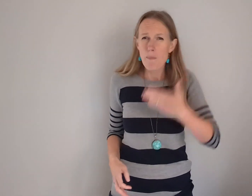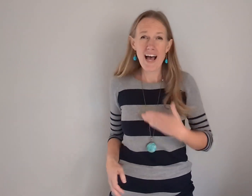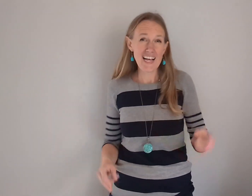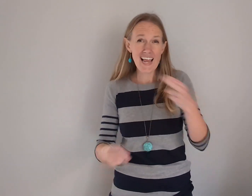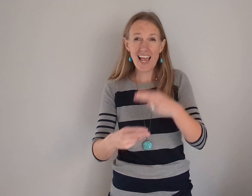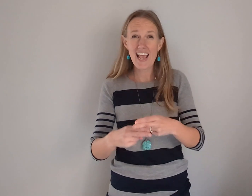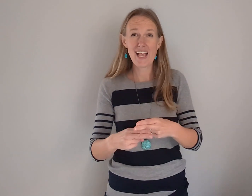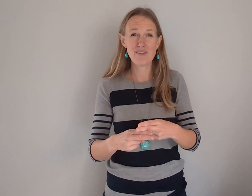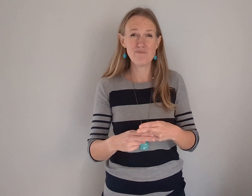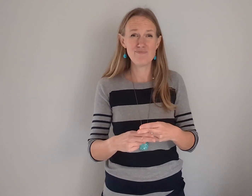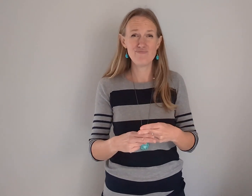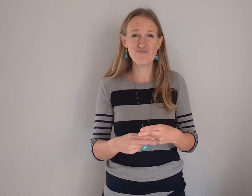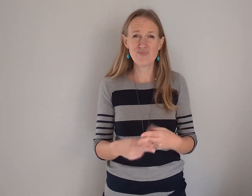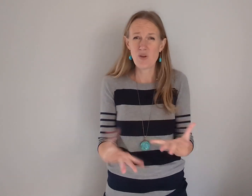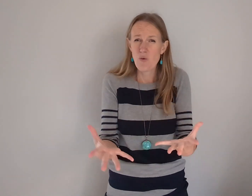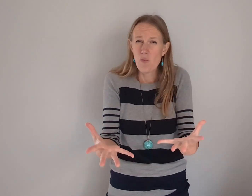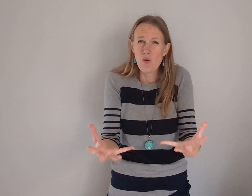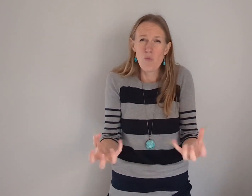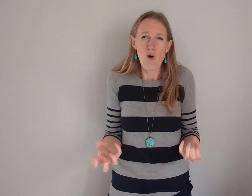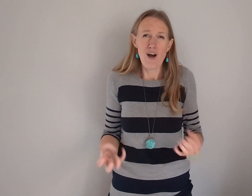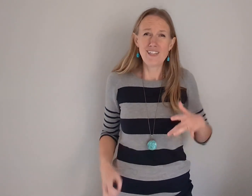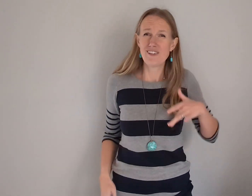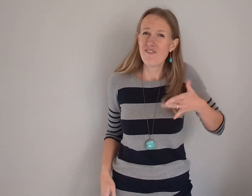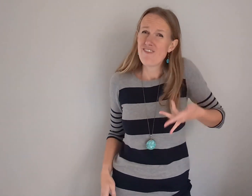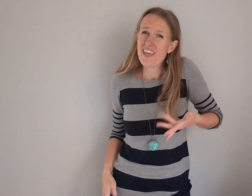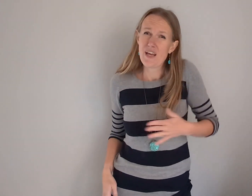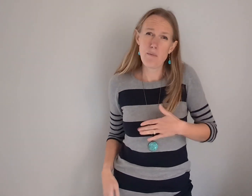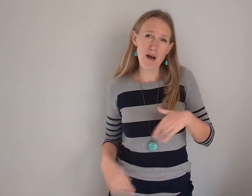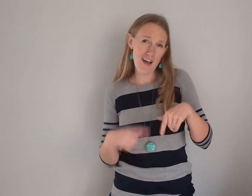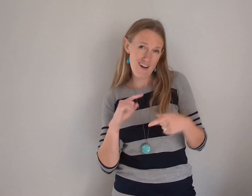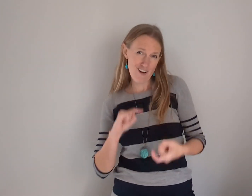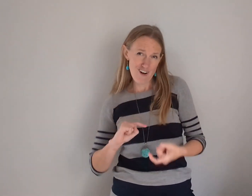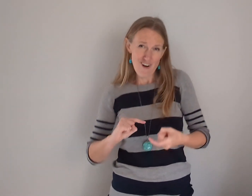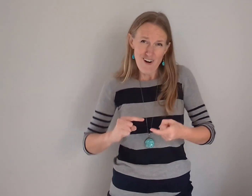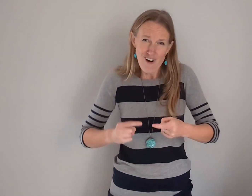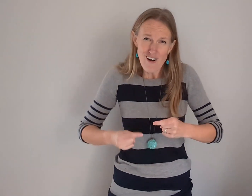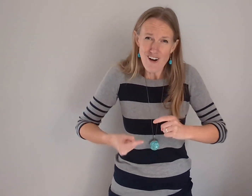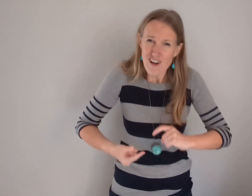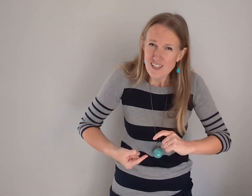my name, would care to feel my hurt?